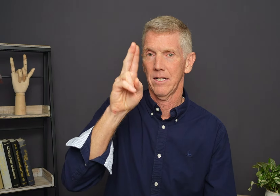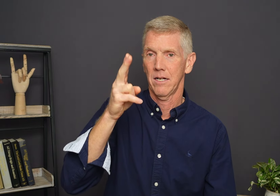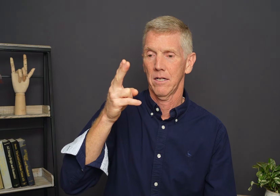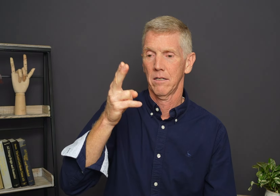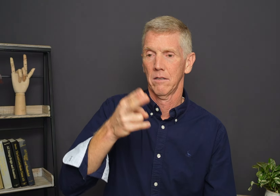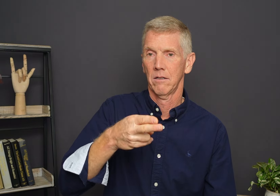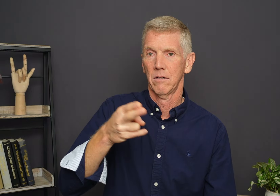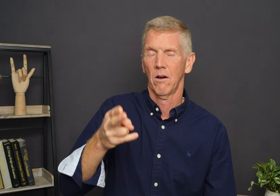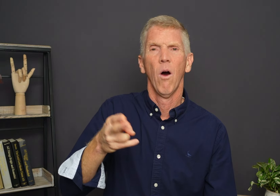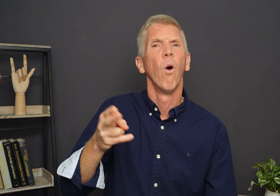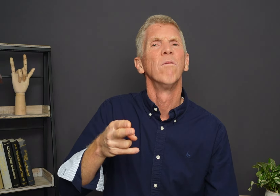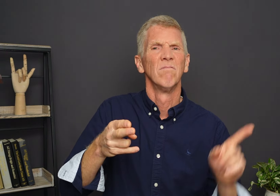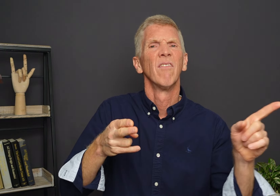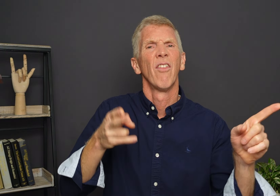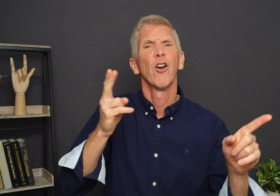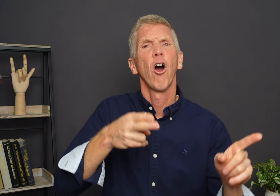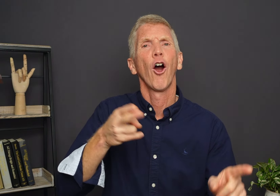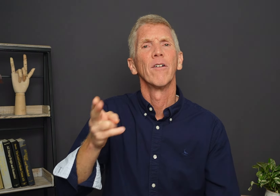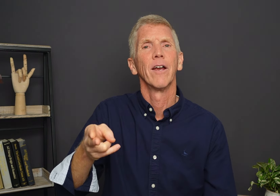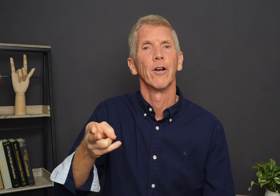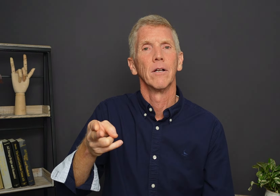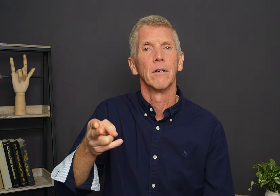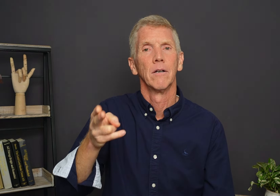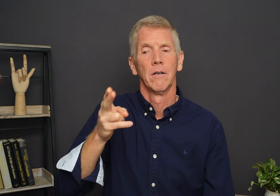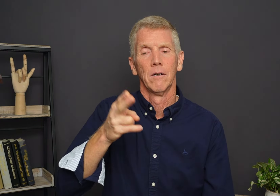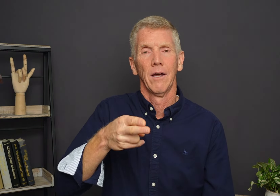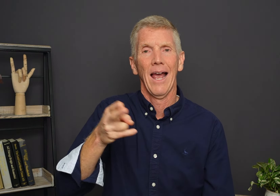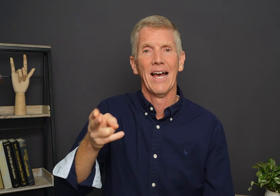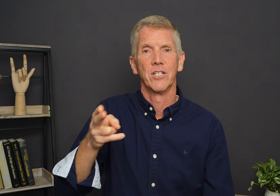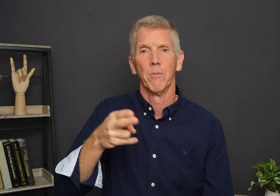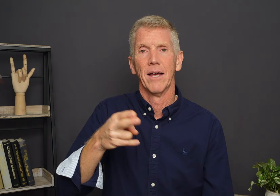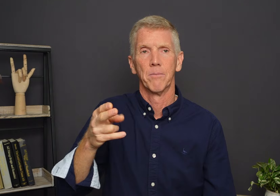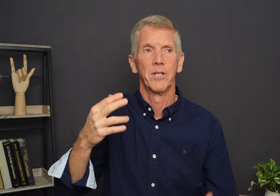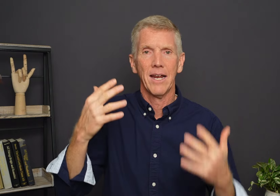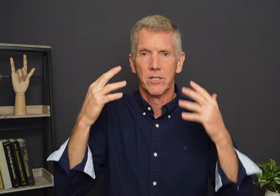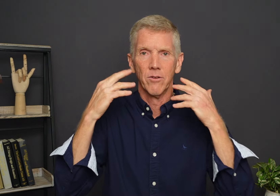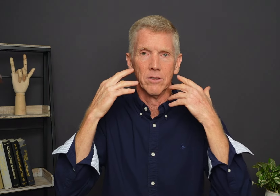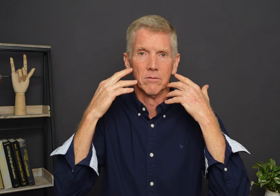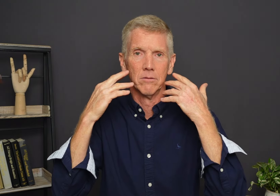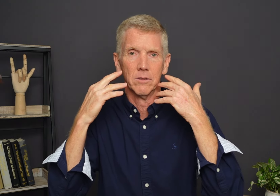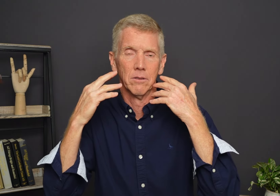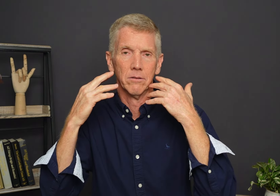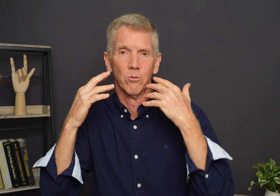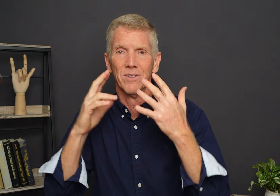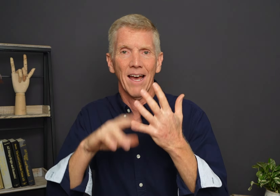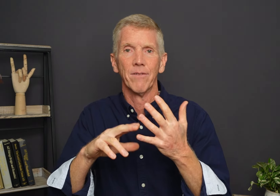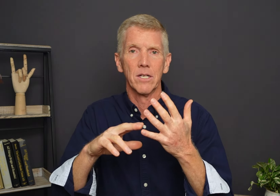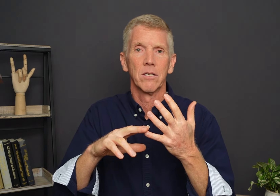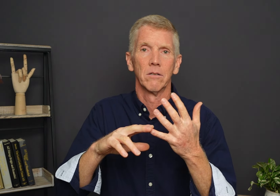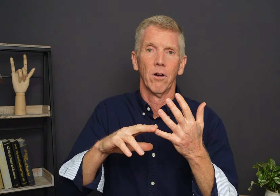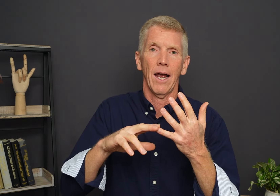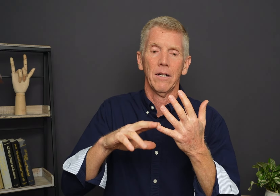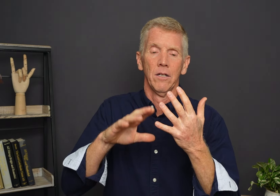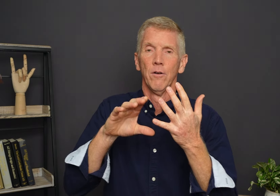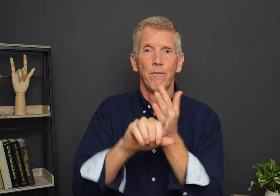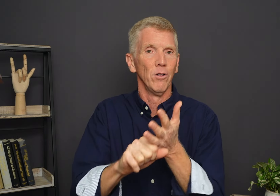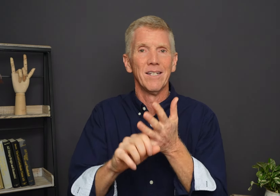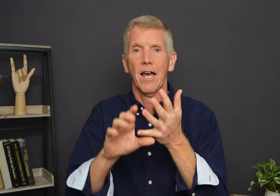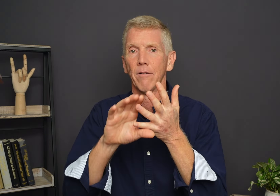in. Oh, they're hard of hearing. As pertaining to the deafness, right? Fully deaf,